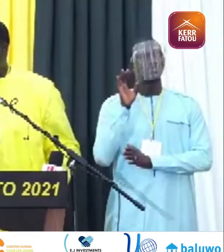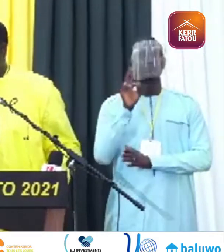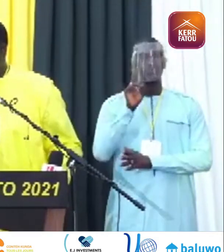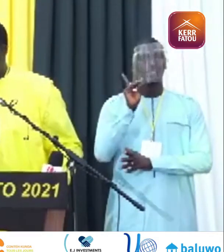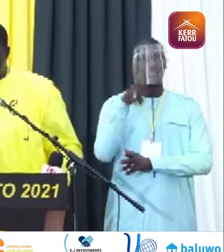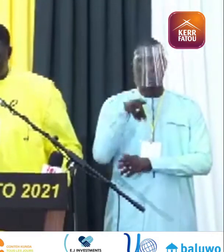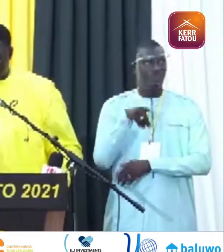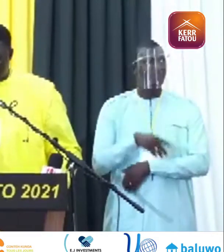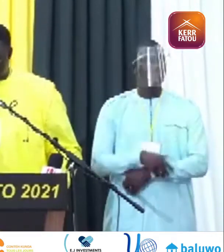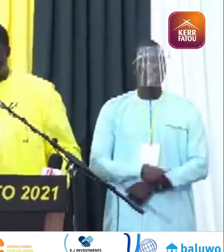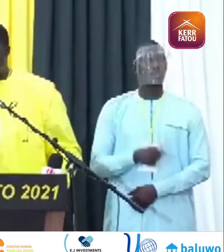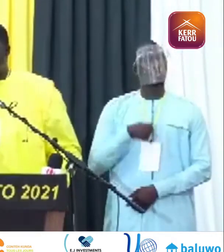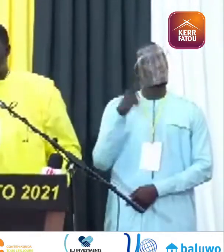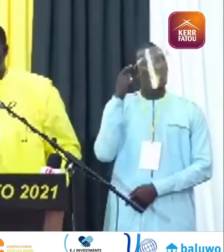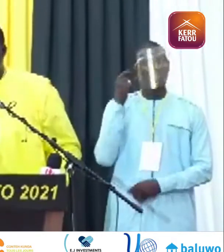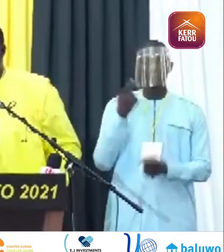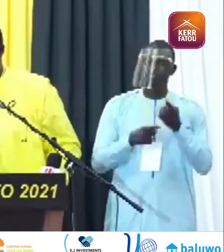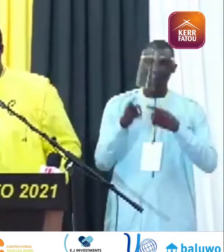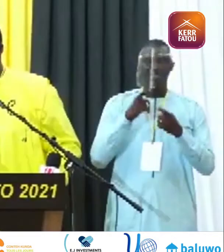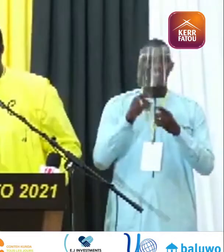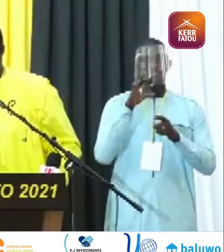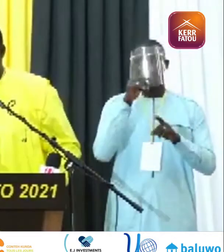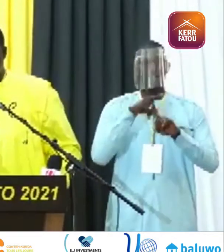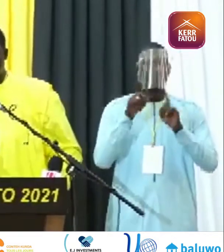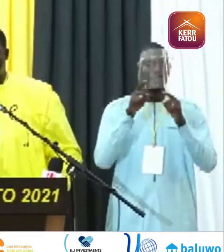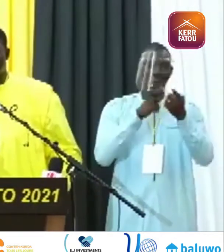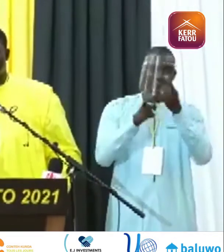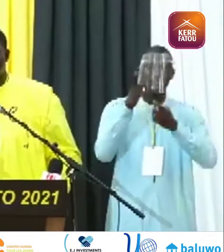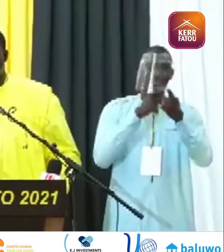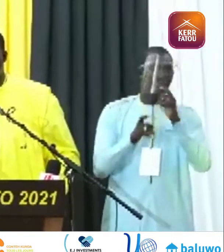fogumane jarna sax ma delu ci li parti leader wax